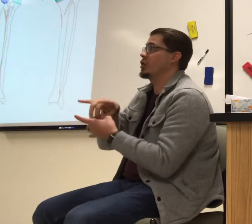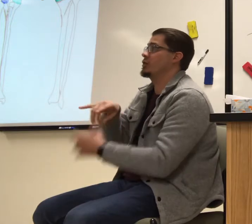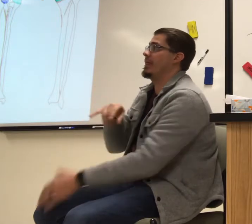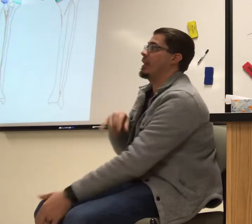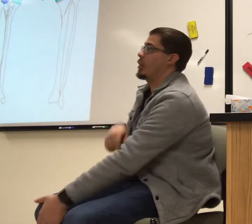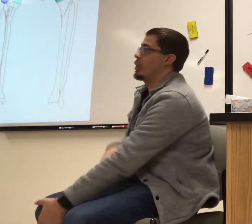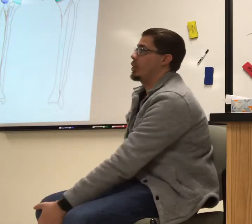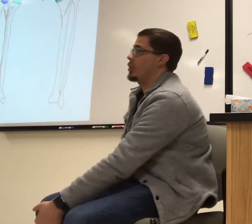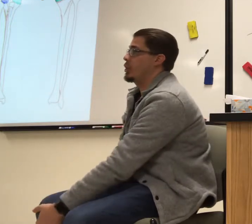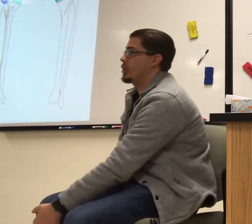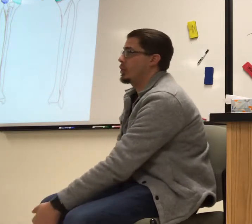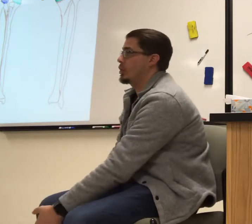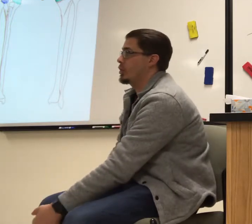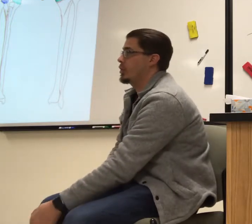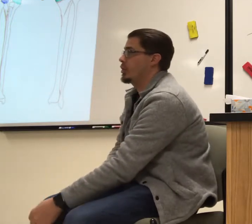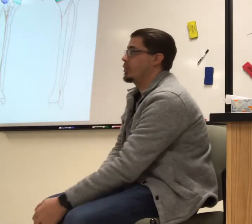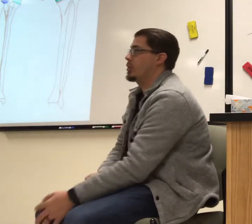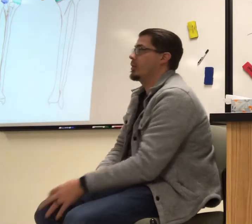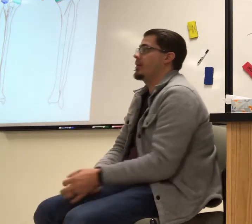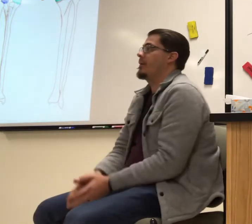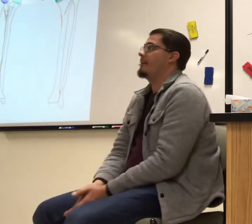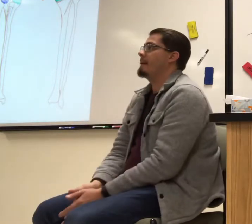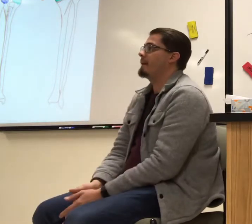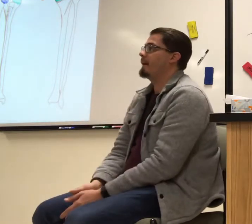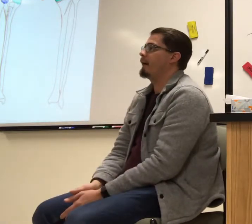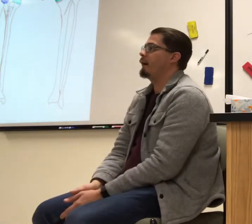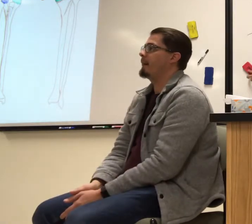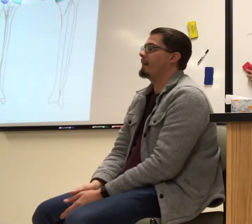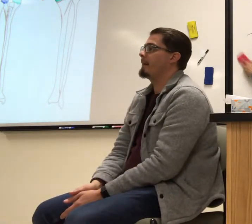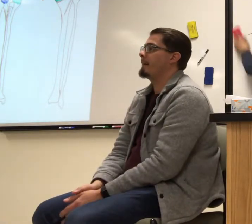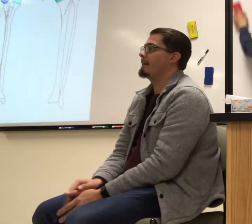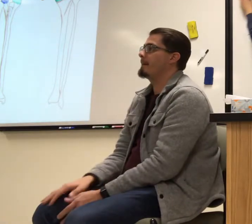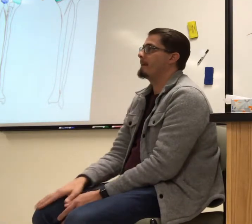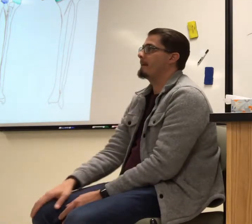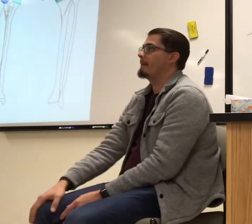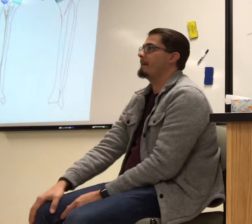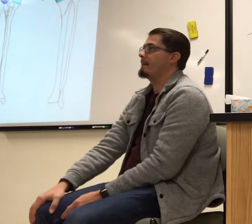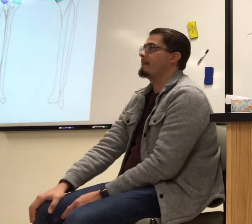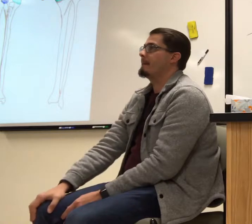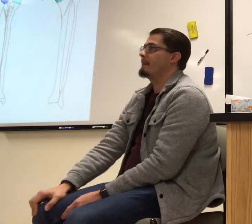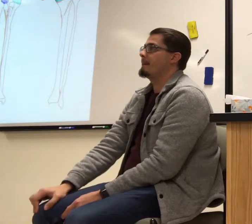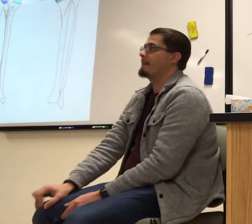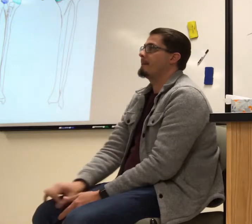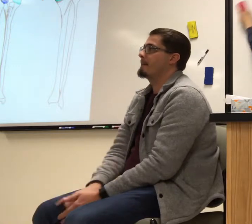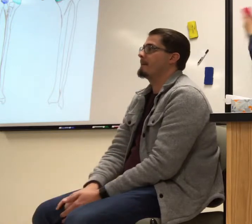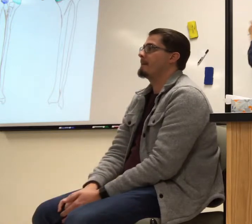Okay. So let me continue on top and get to the bottom of the board here.